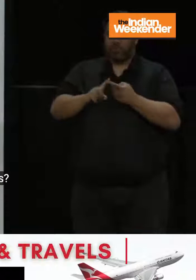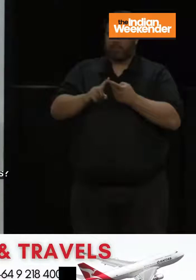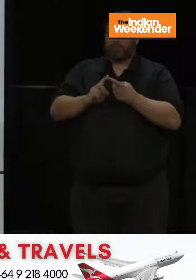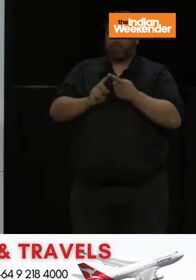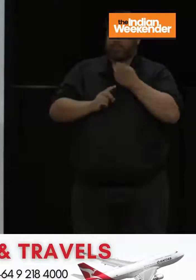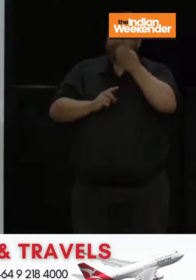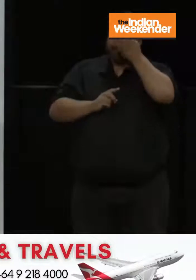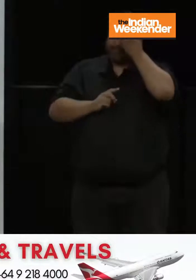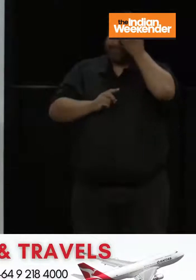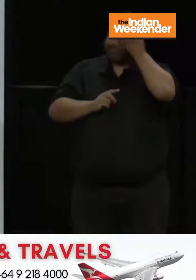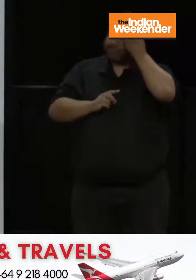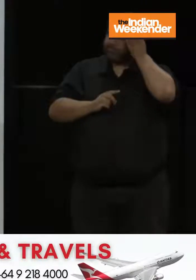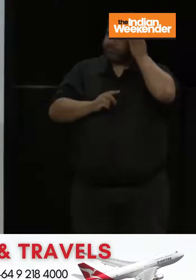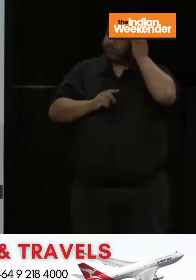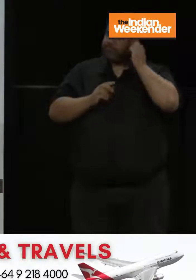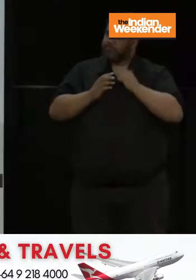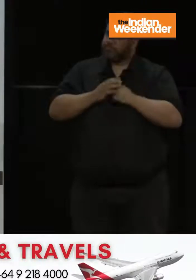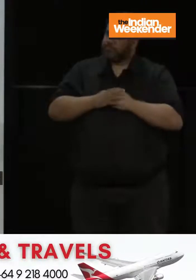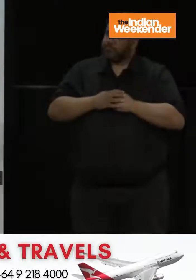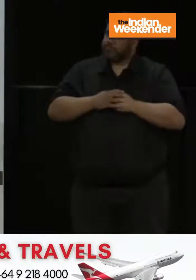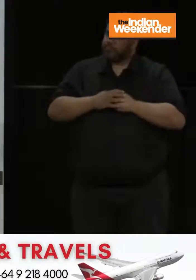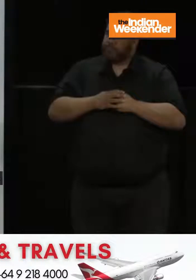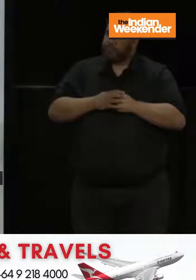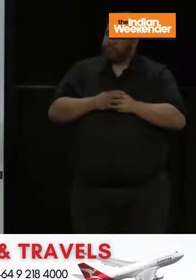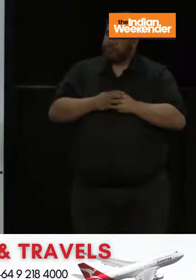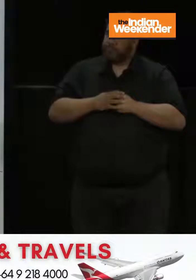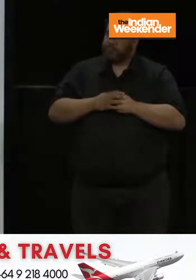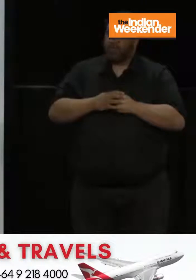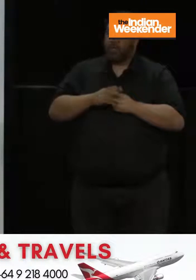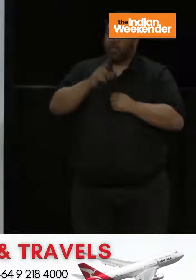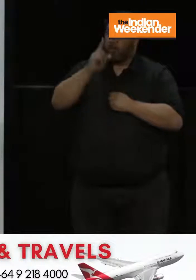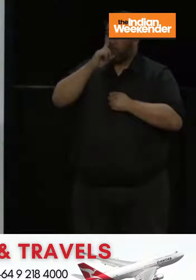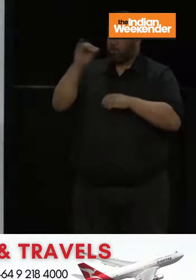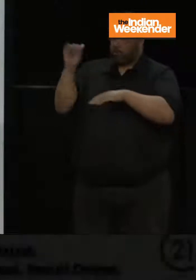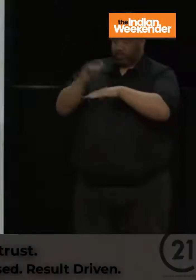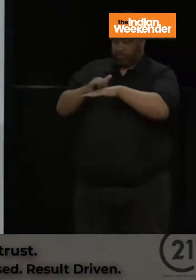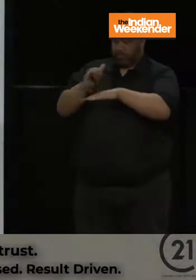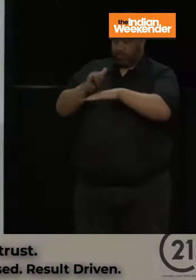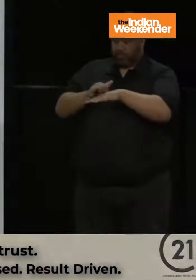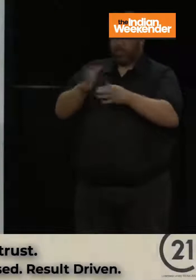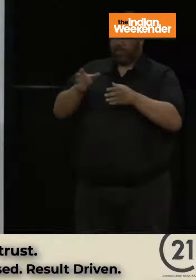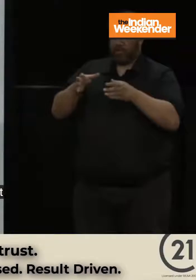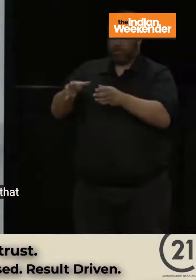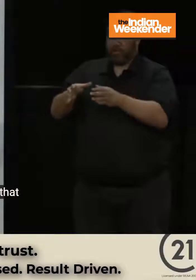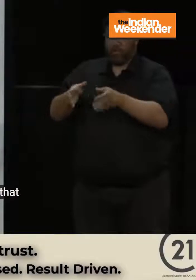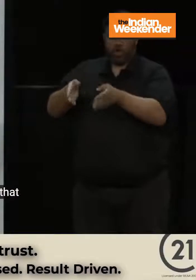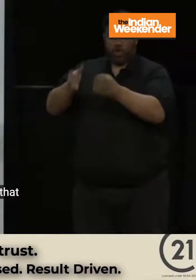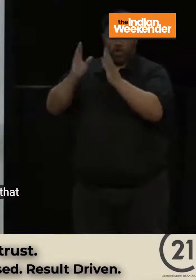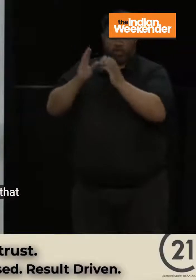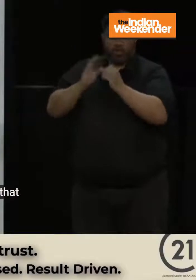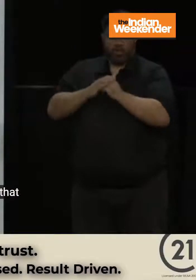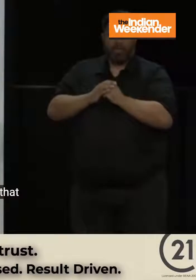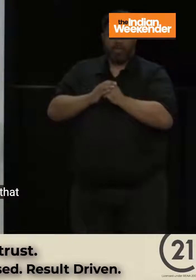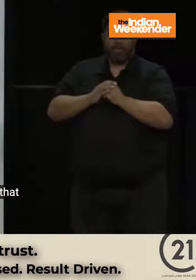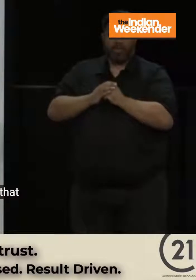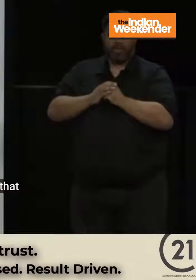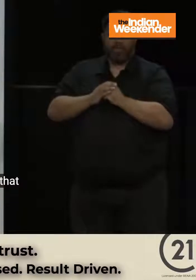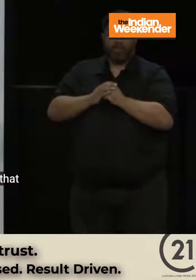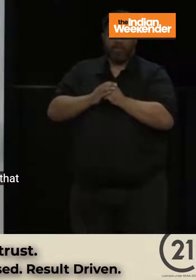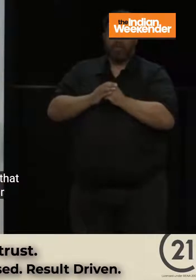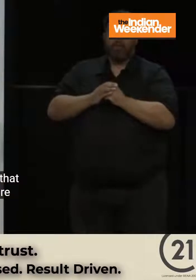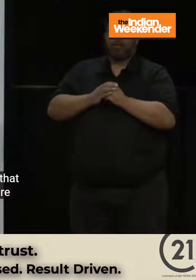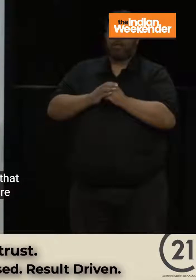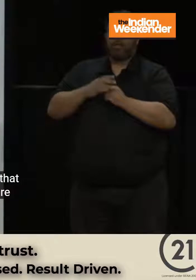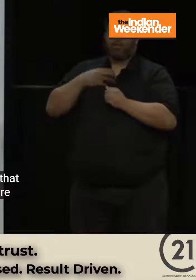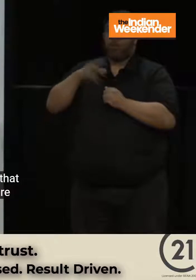assume that the numbers that we see in MIQ are going to neatly just multiply based on an increased movement at the border,